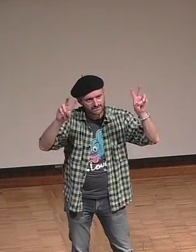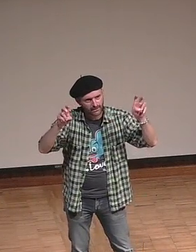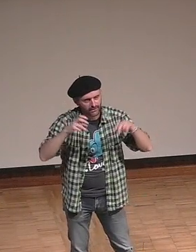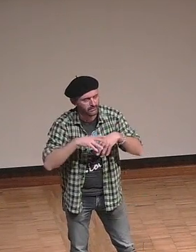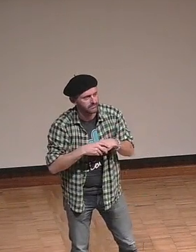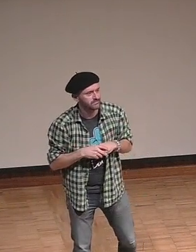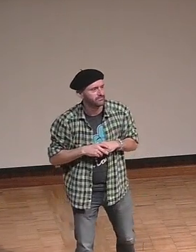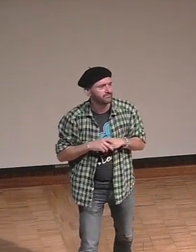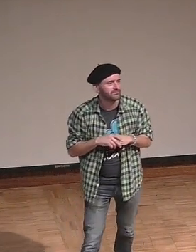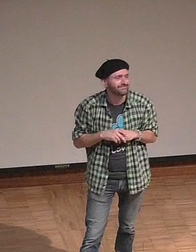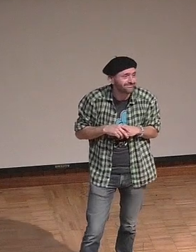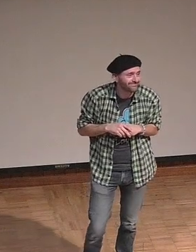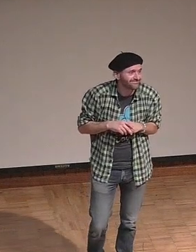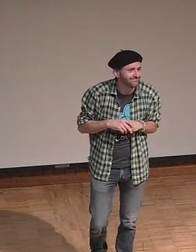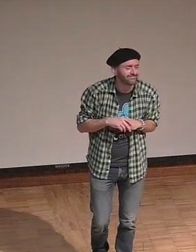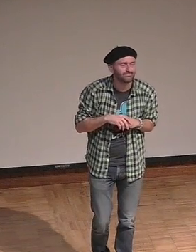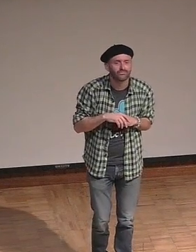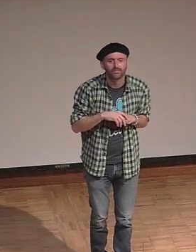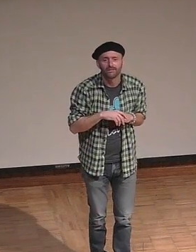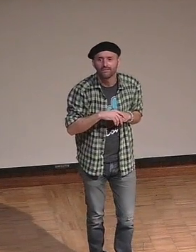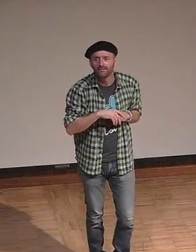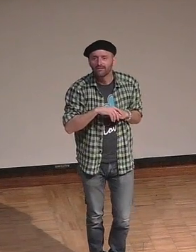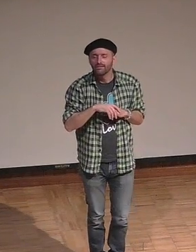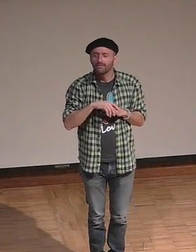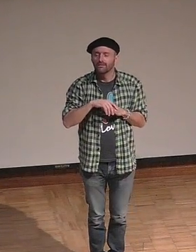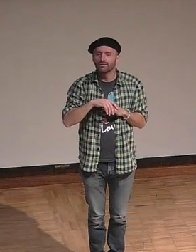Oops, let me back up. I forgot to give you the title.